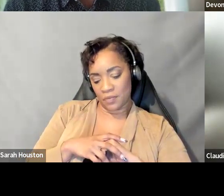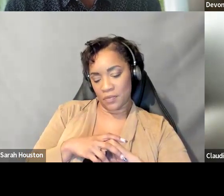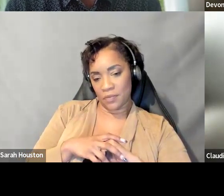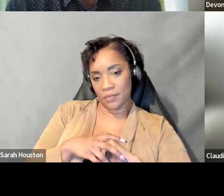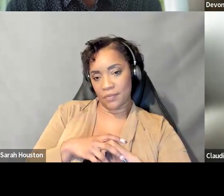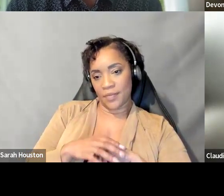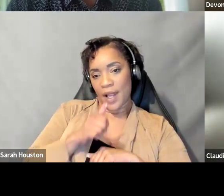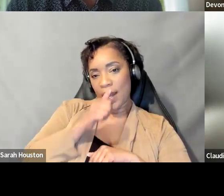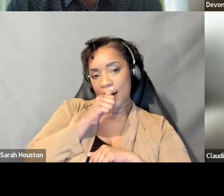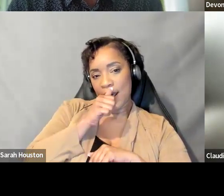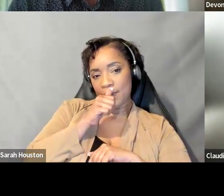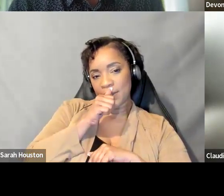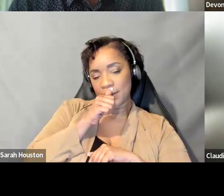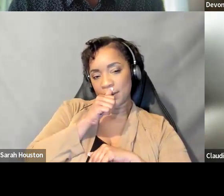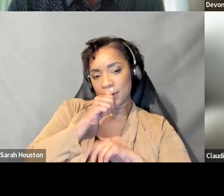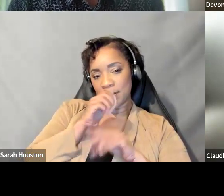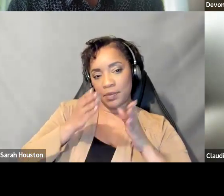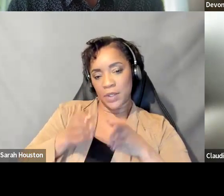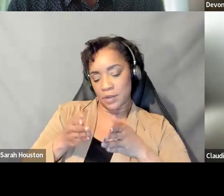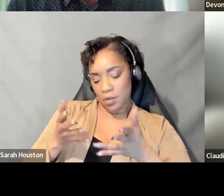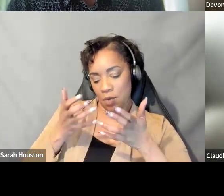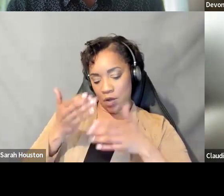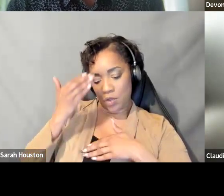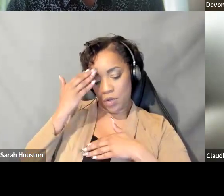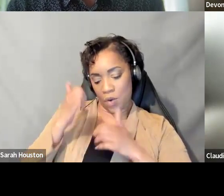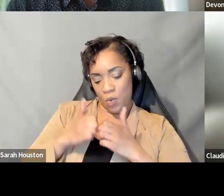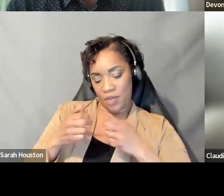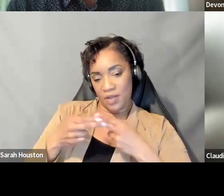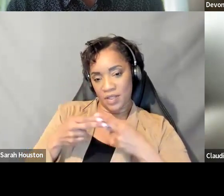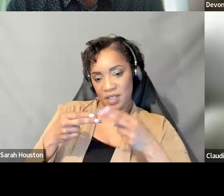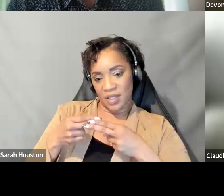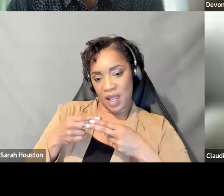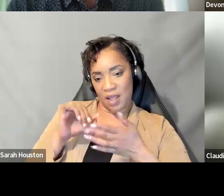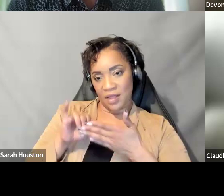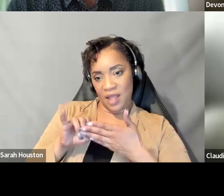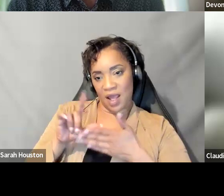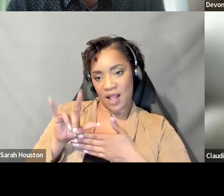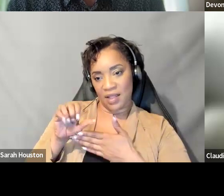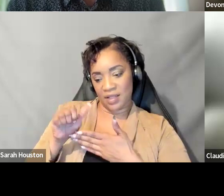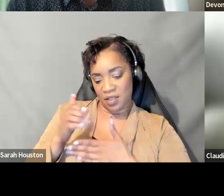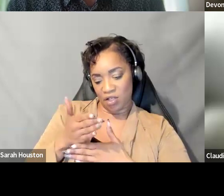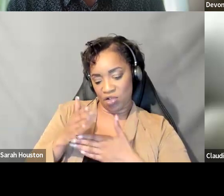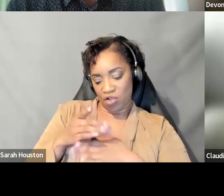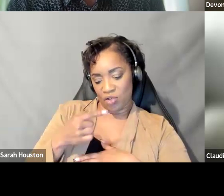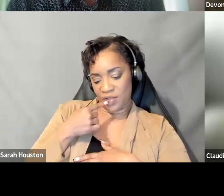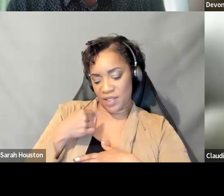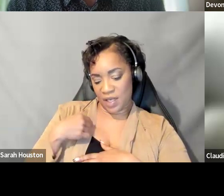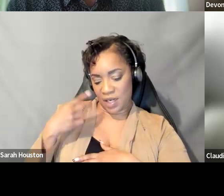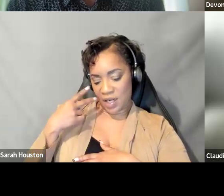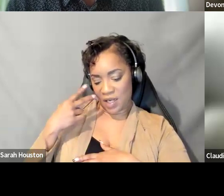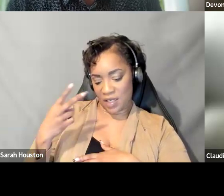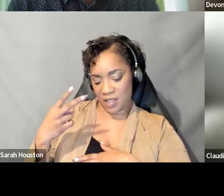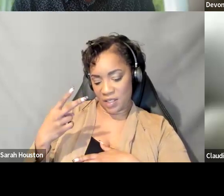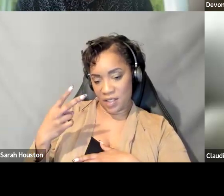anonymous attendee would like to know, with the slides I believe that Lisa shared, she said, I see all the high numbers on